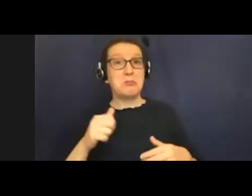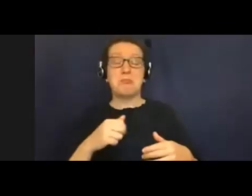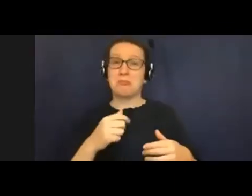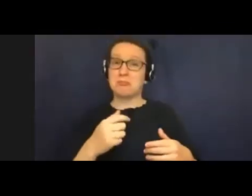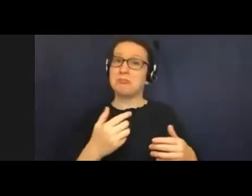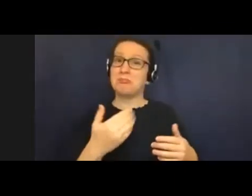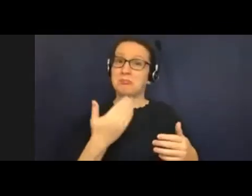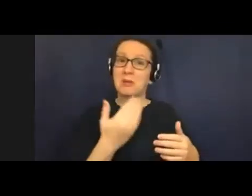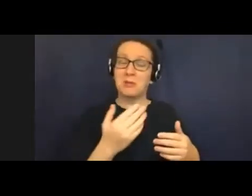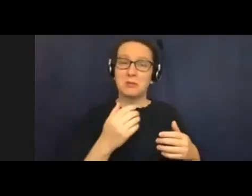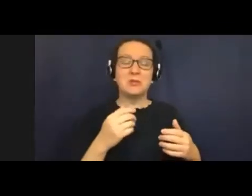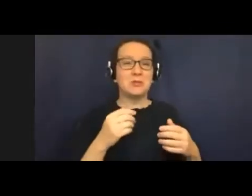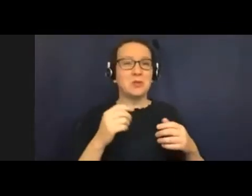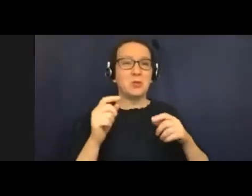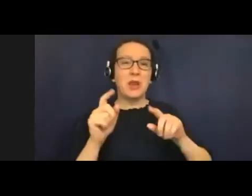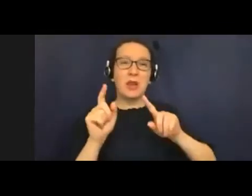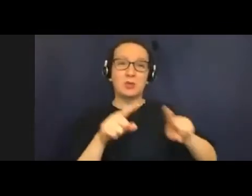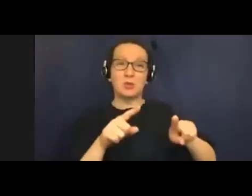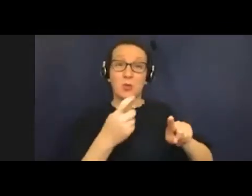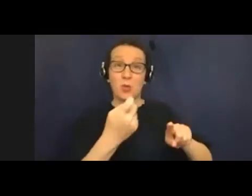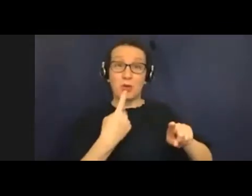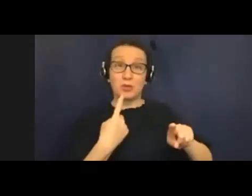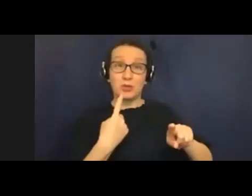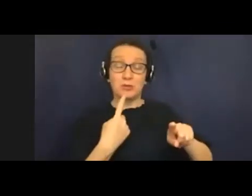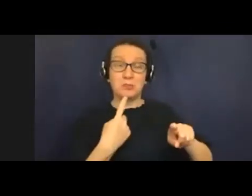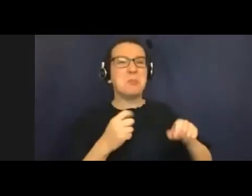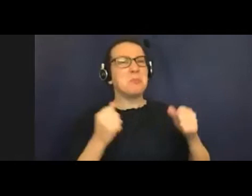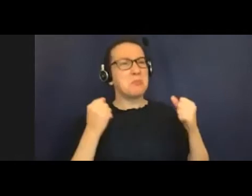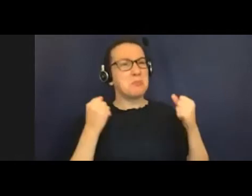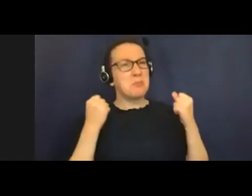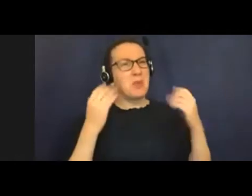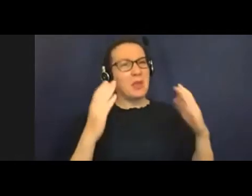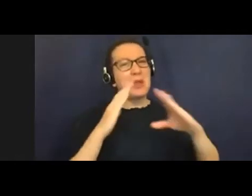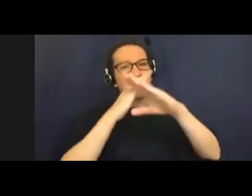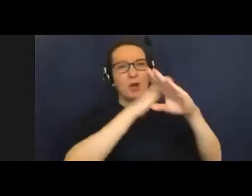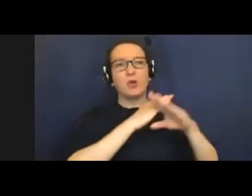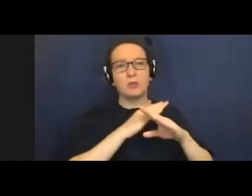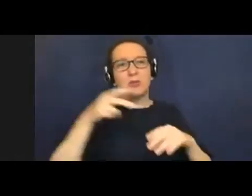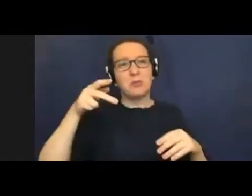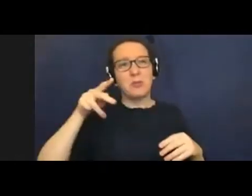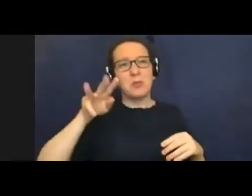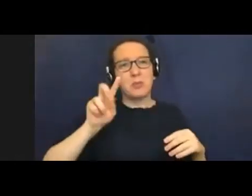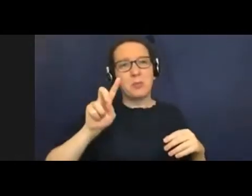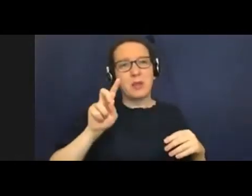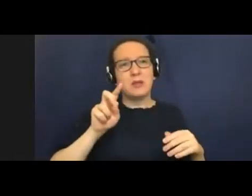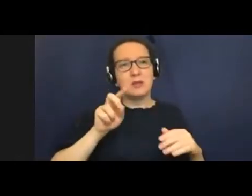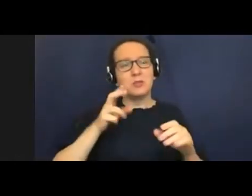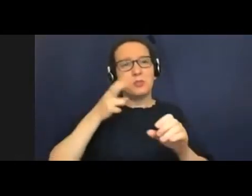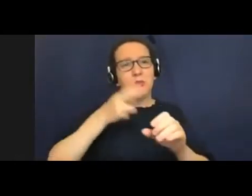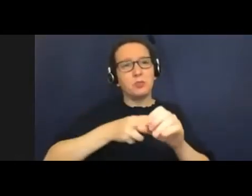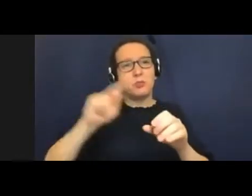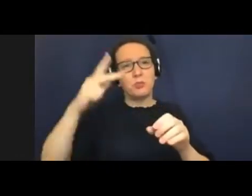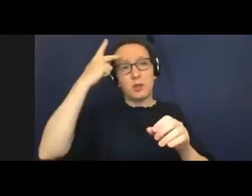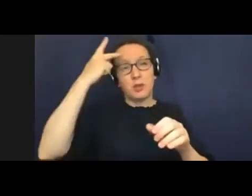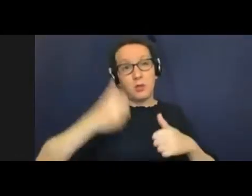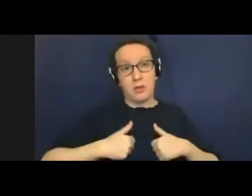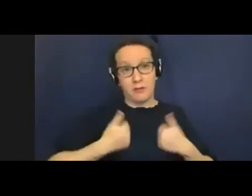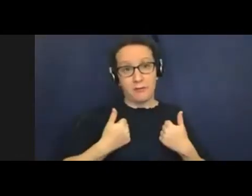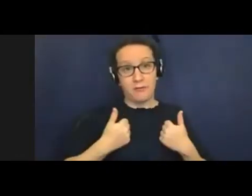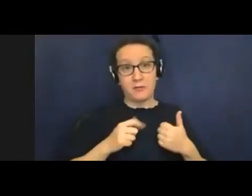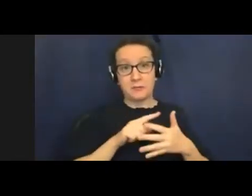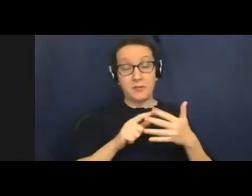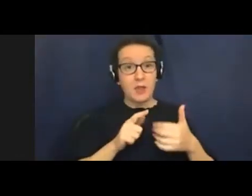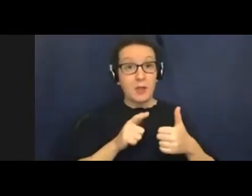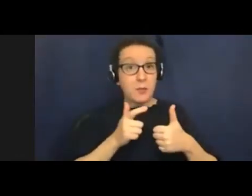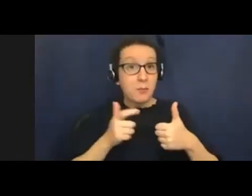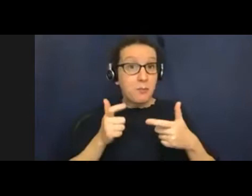few barriers, unfortunately, that many people with disabilities experience to participation in political life. One of the biggest